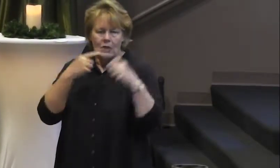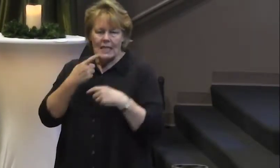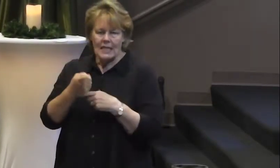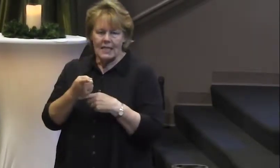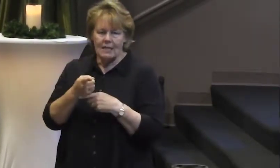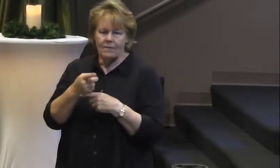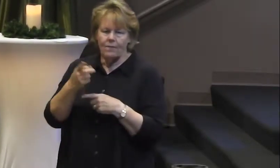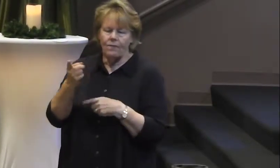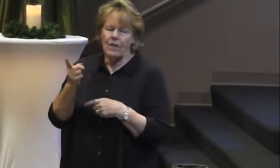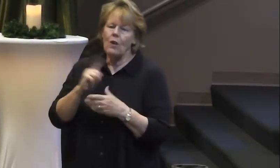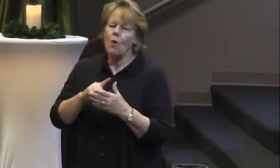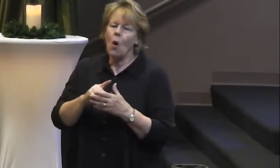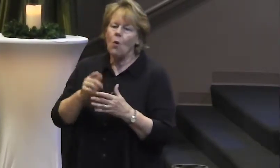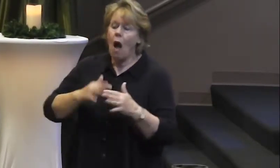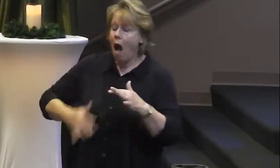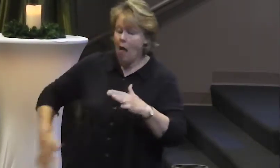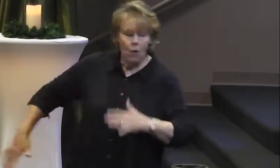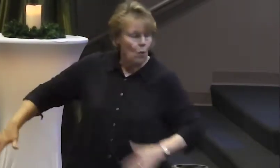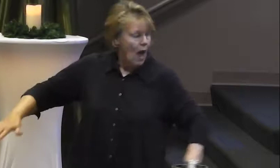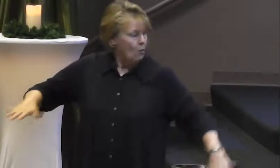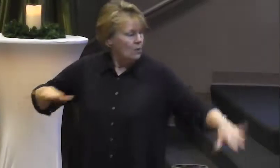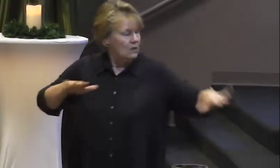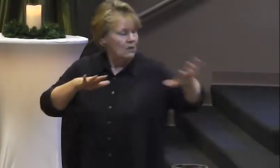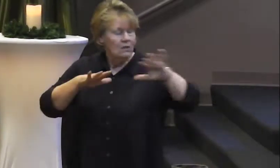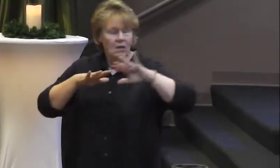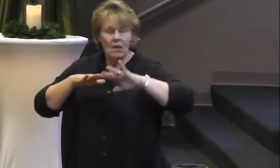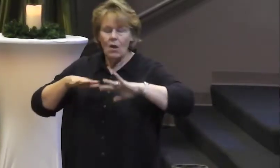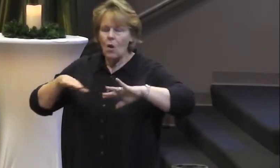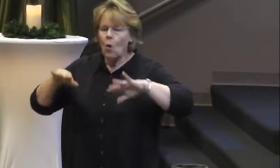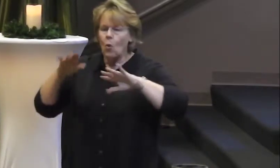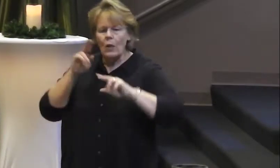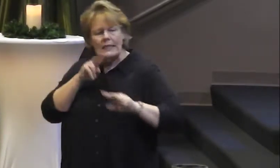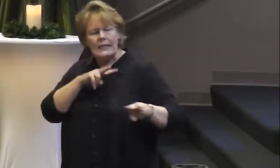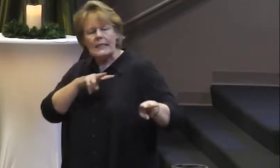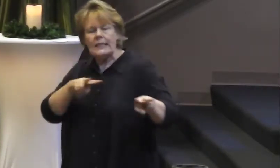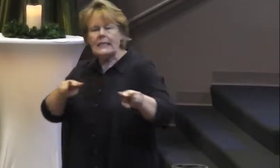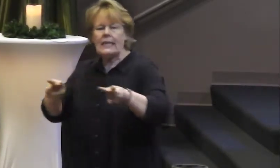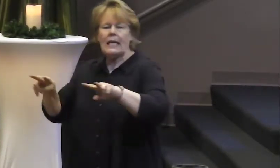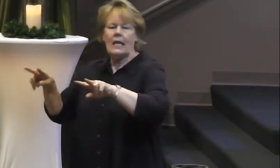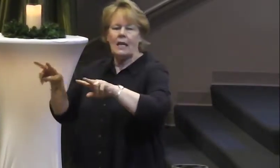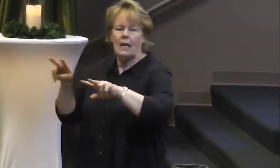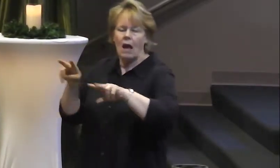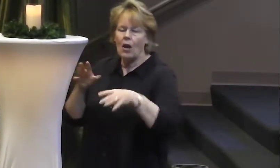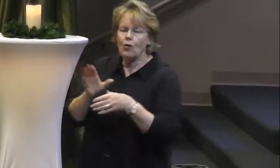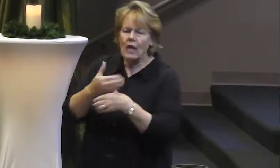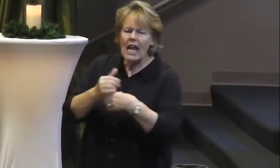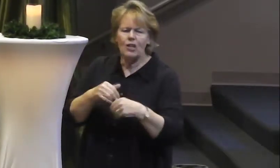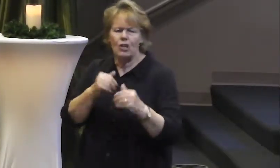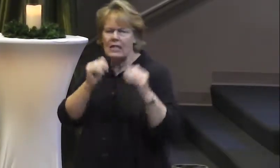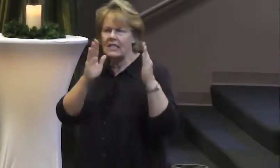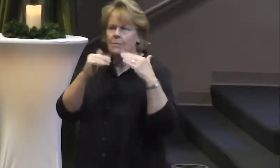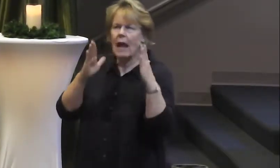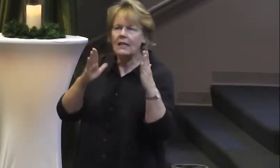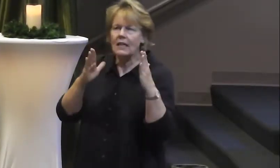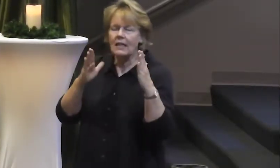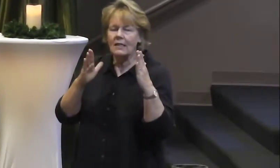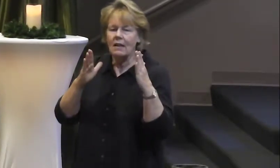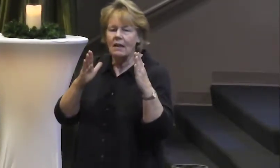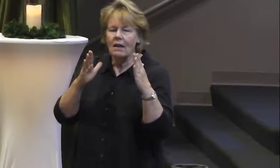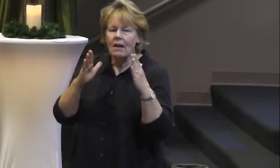all around us, we observe a pregnant creation. The difficult times and pain throughout the world are simply birth pangs.